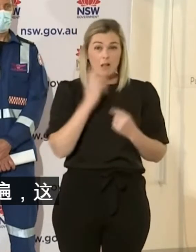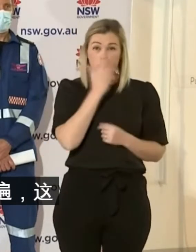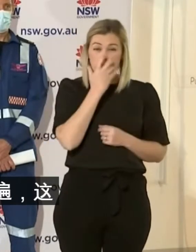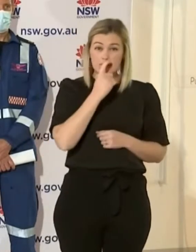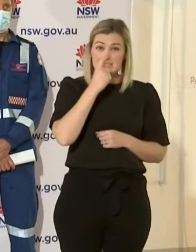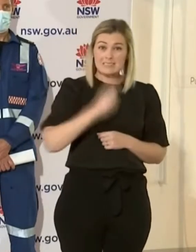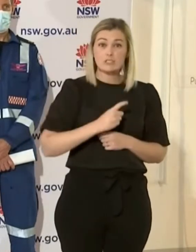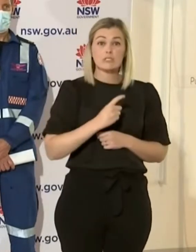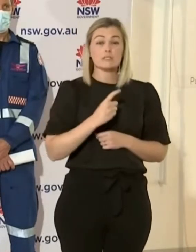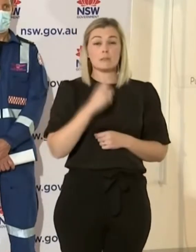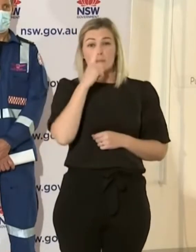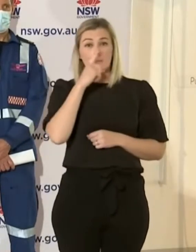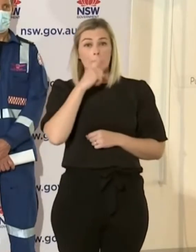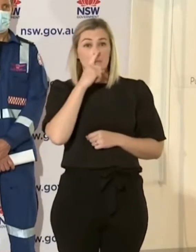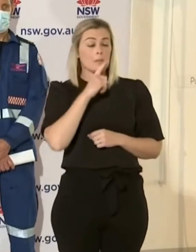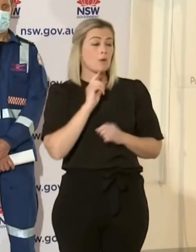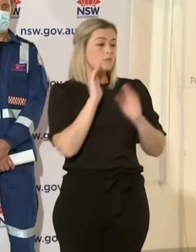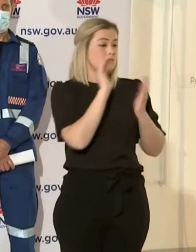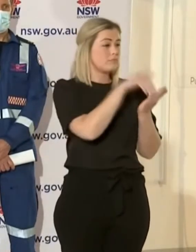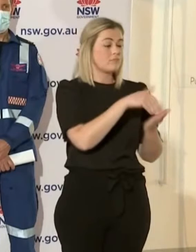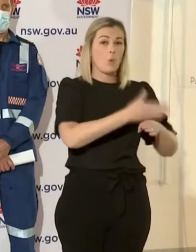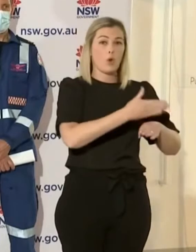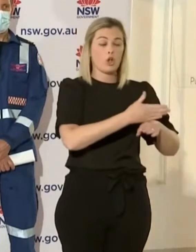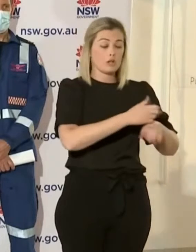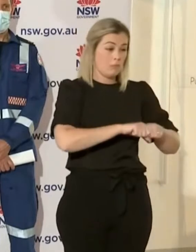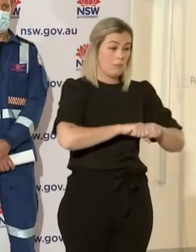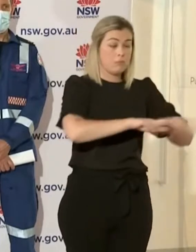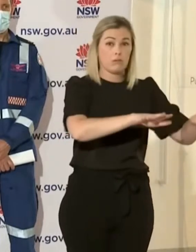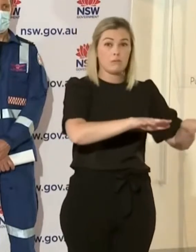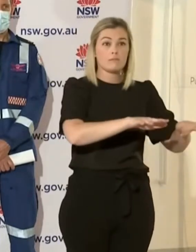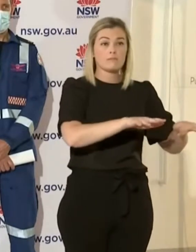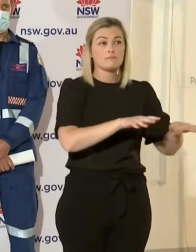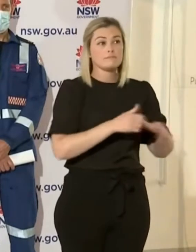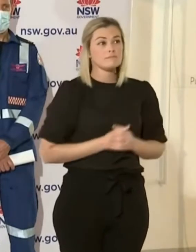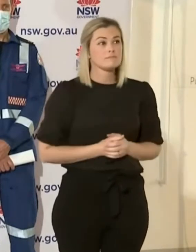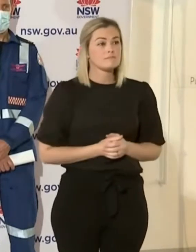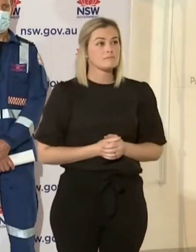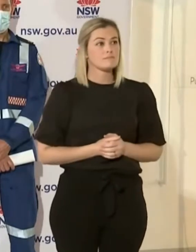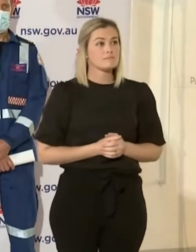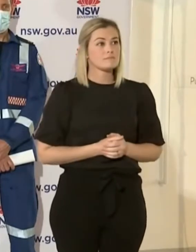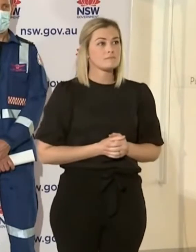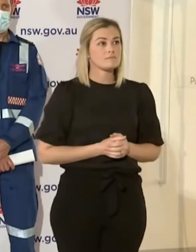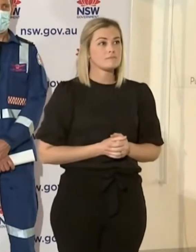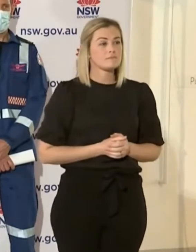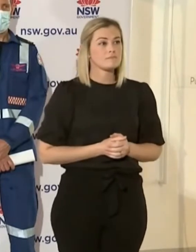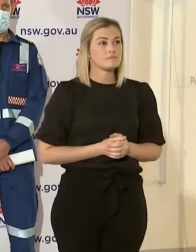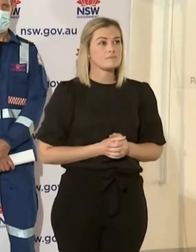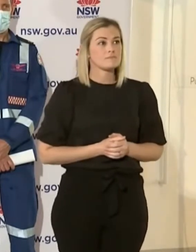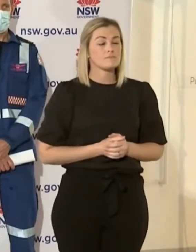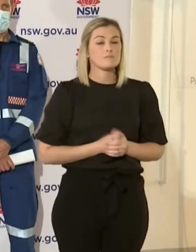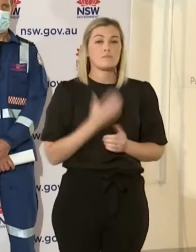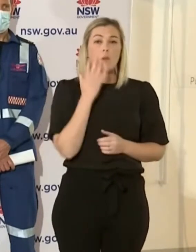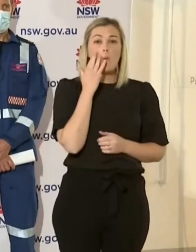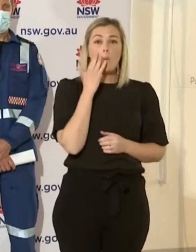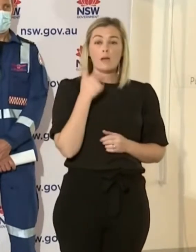workplaces, and how that then underlines the importance of maintaining precautions? And when we reach Freedom Day, will those businesses